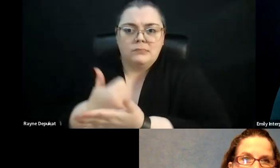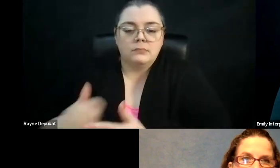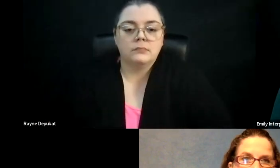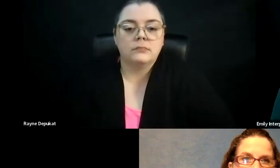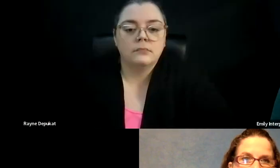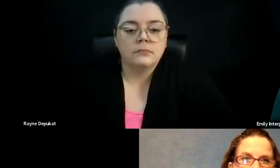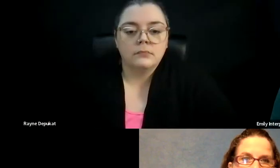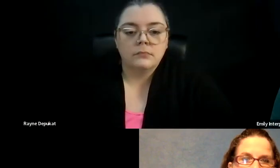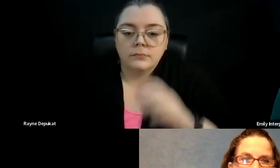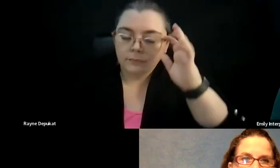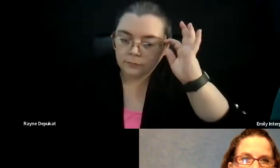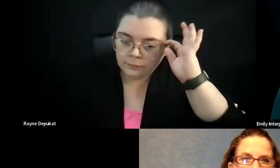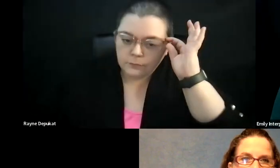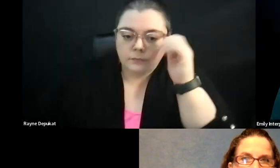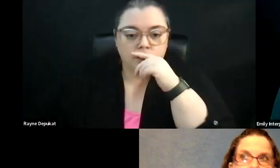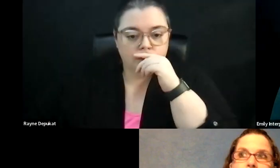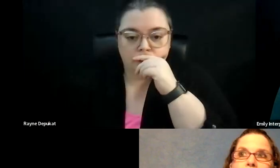use our time wisely.